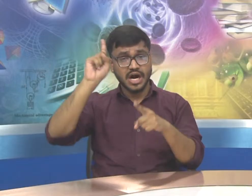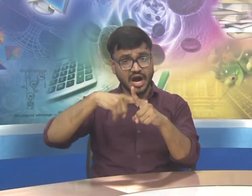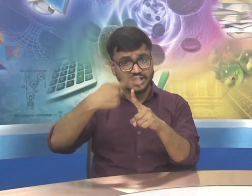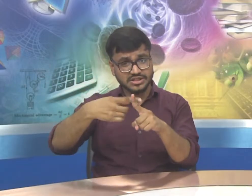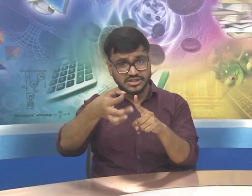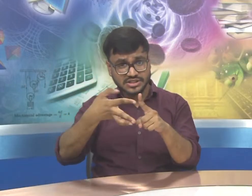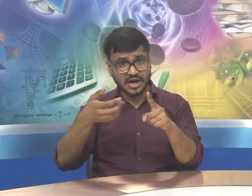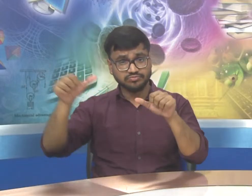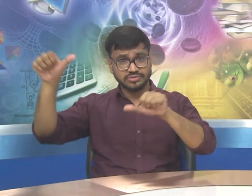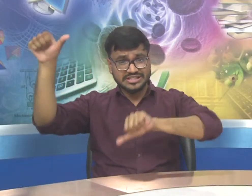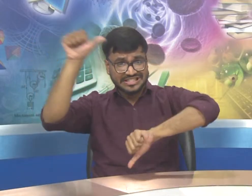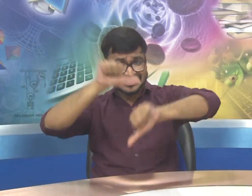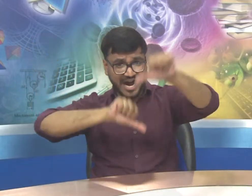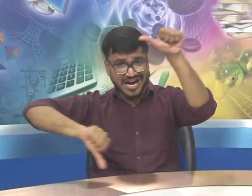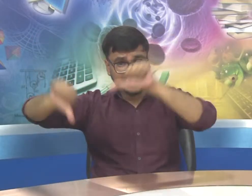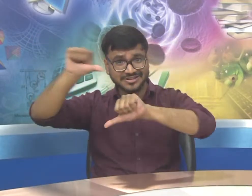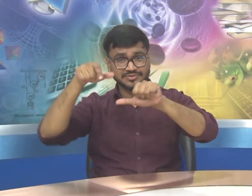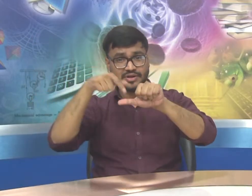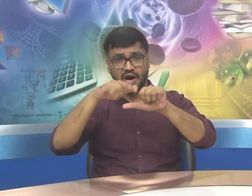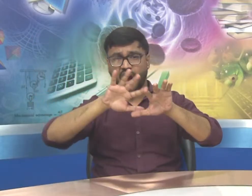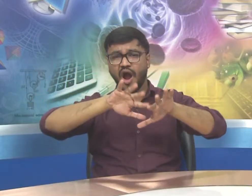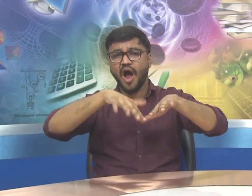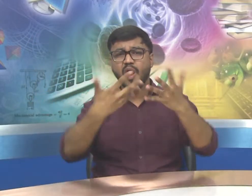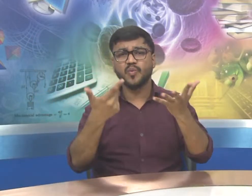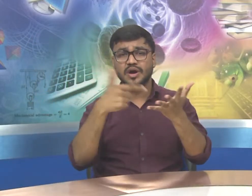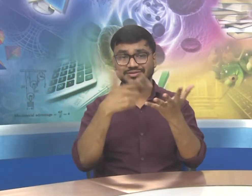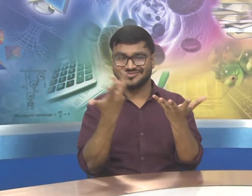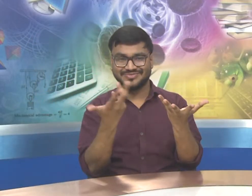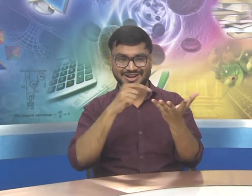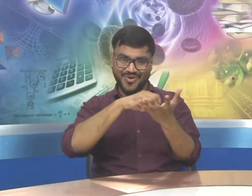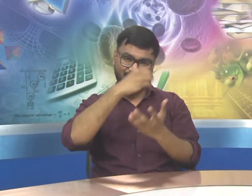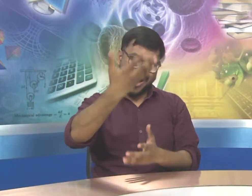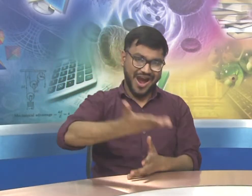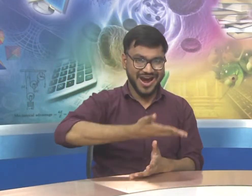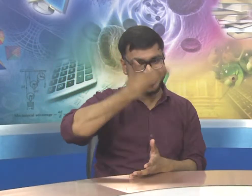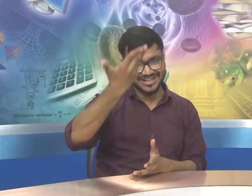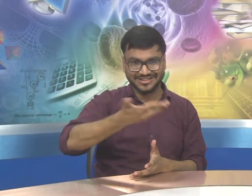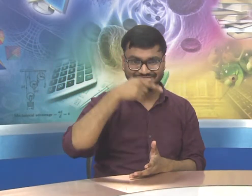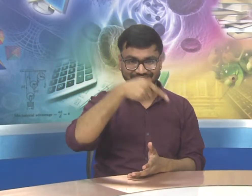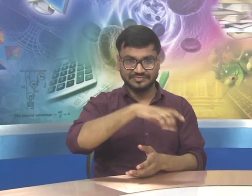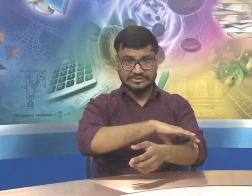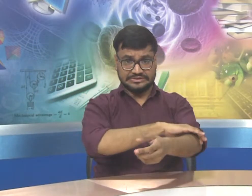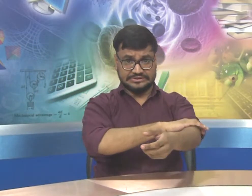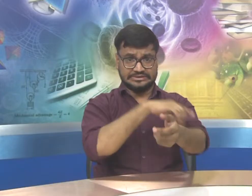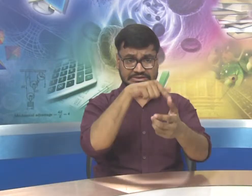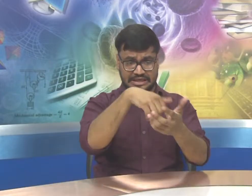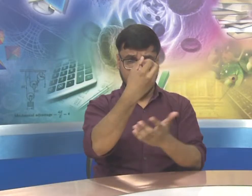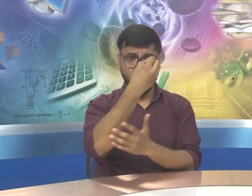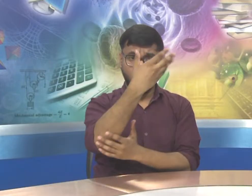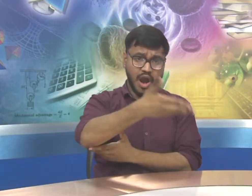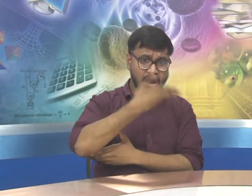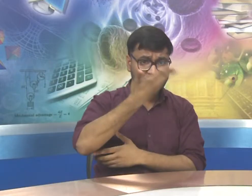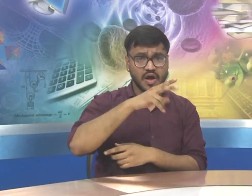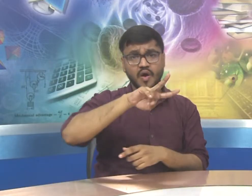When scientists measured how much oxygen combines with the same amount of carbon,